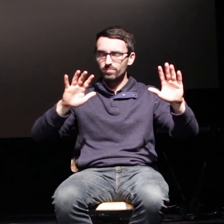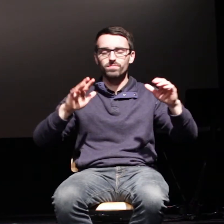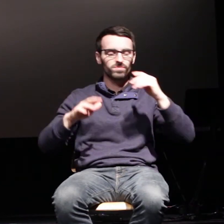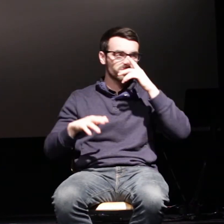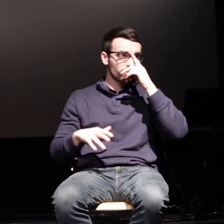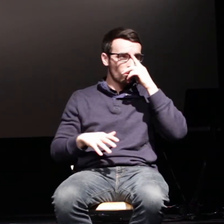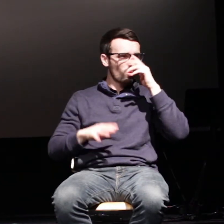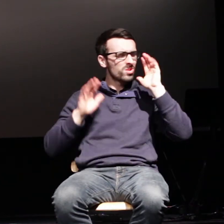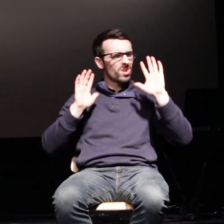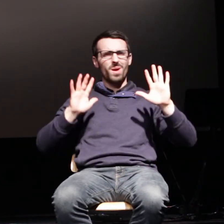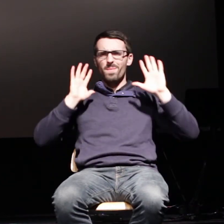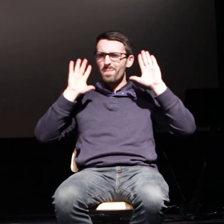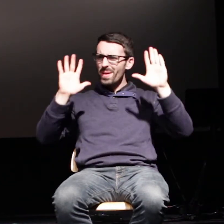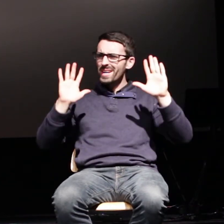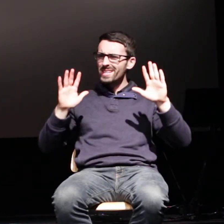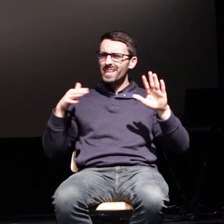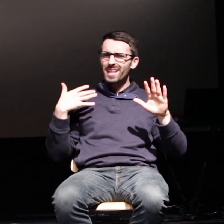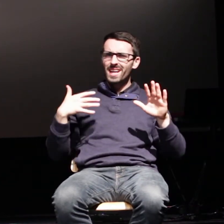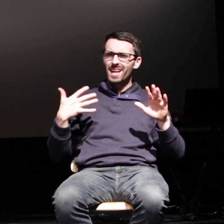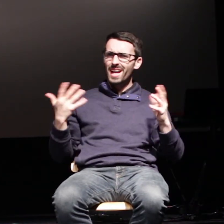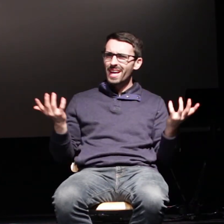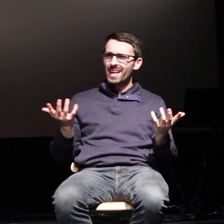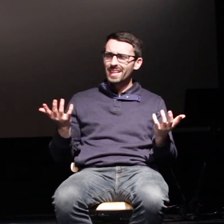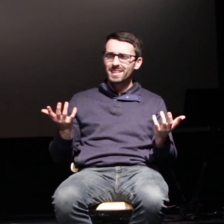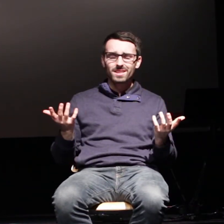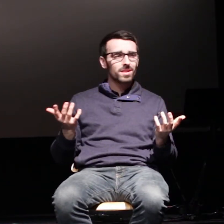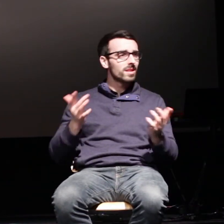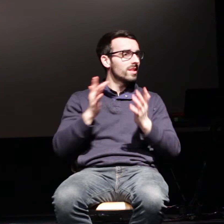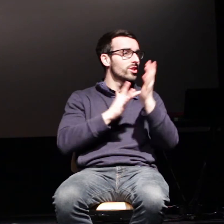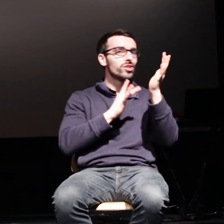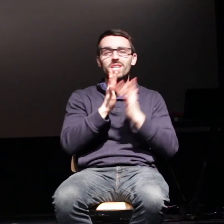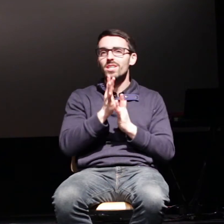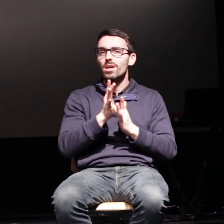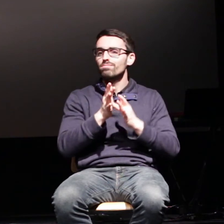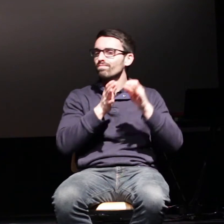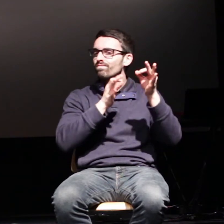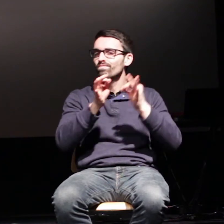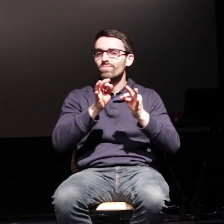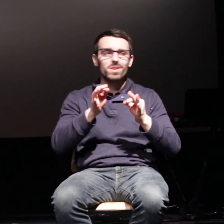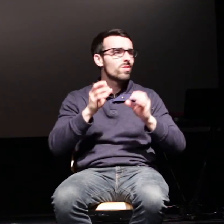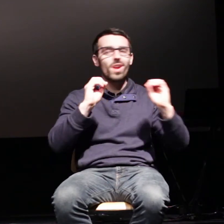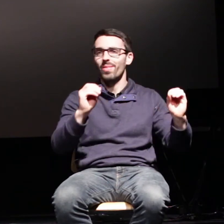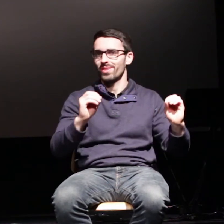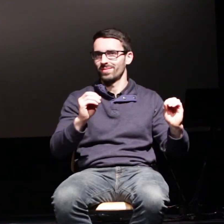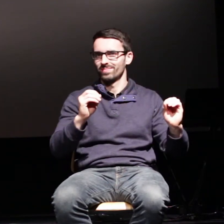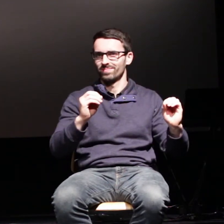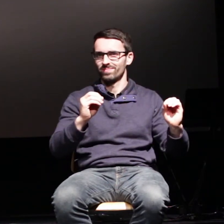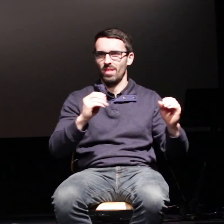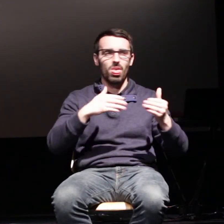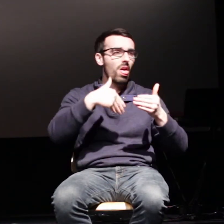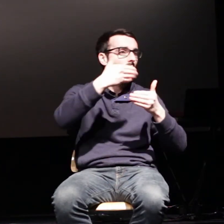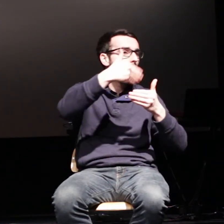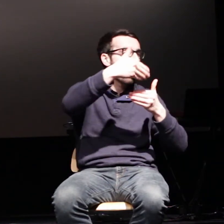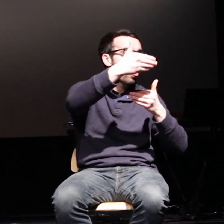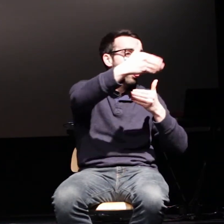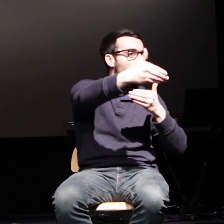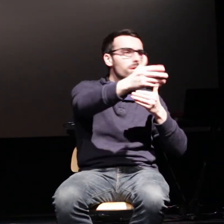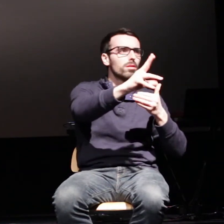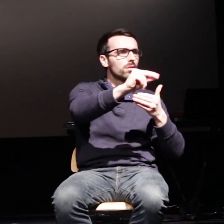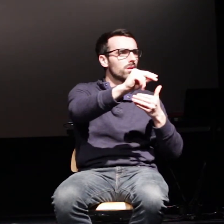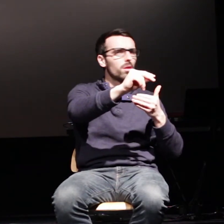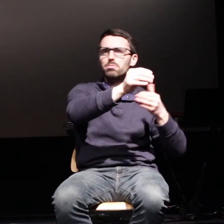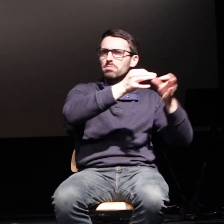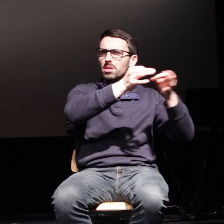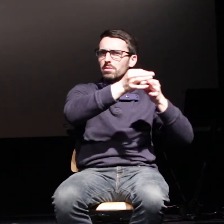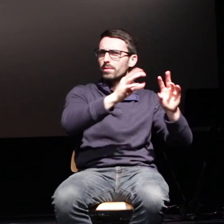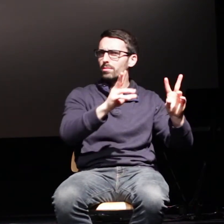amazing about this moment is Jesus doesn't explain what he's about to do. He doesn't offer Jairus any kind of hope